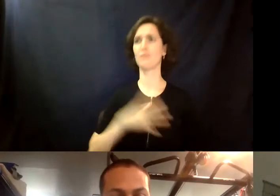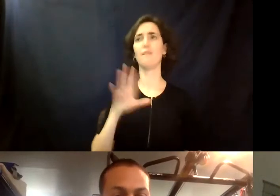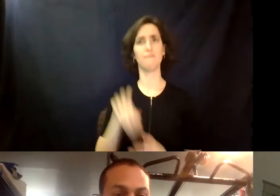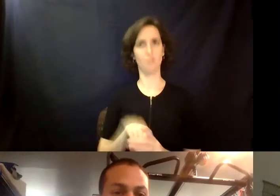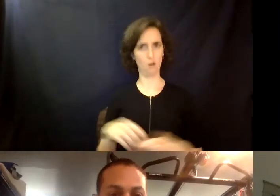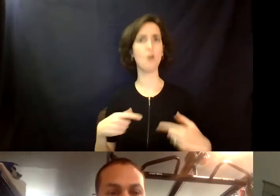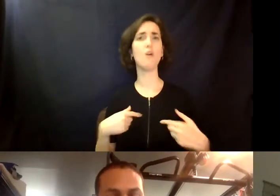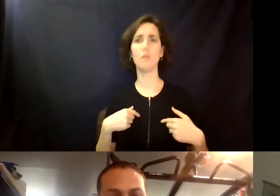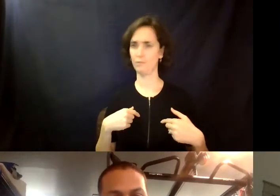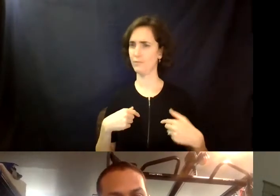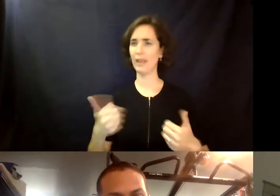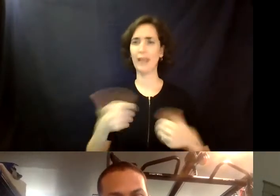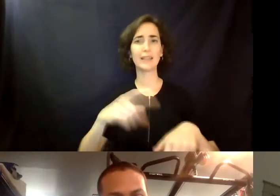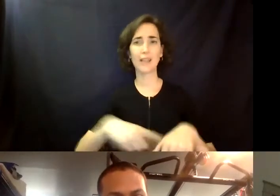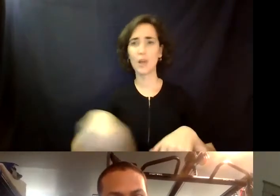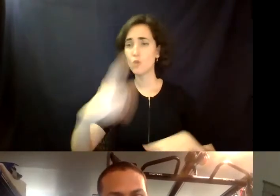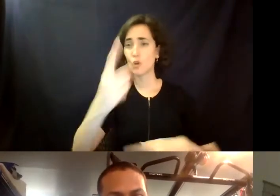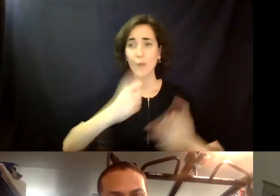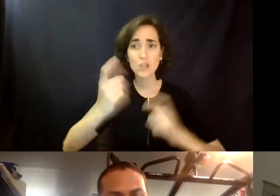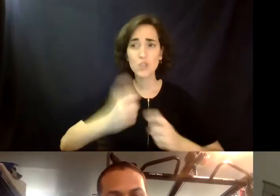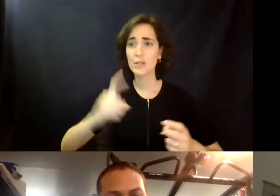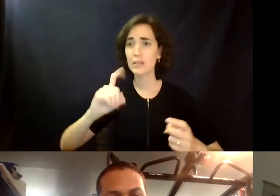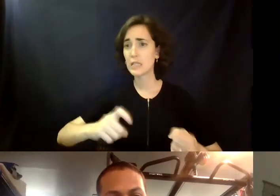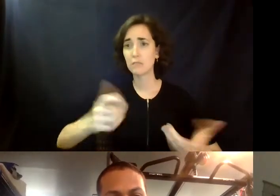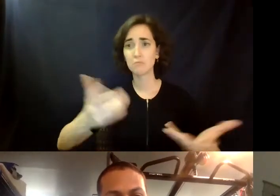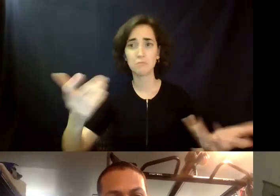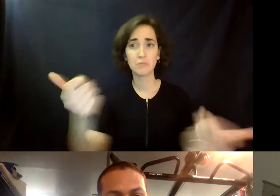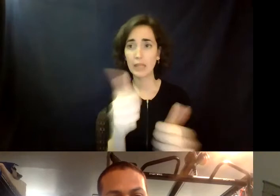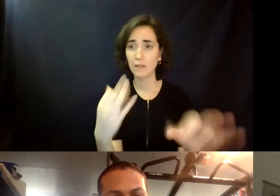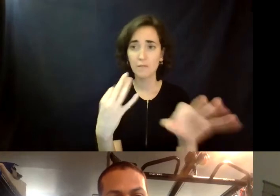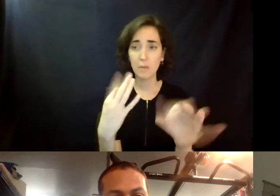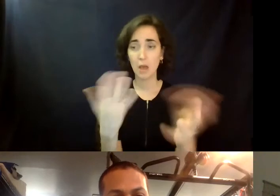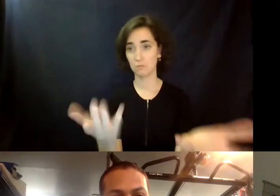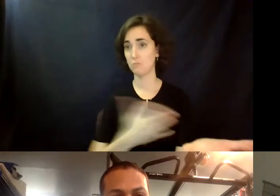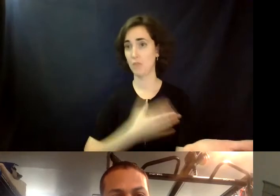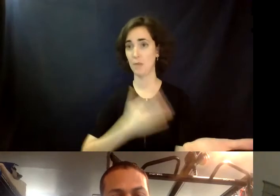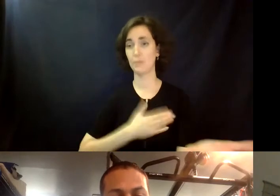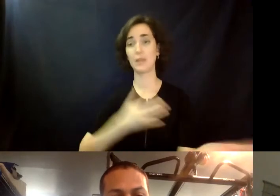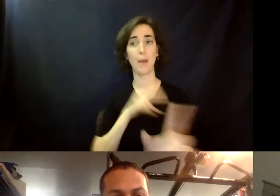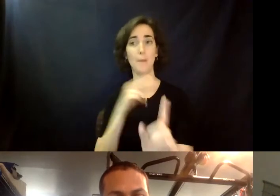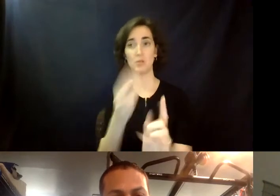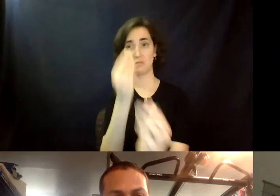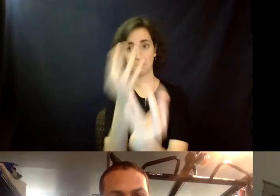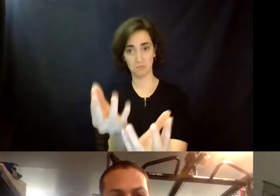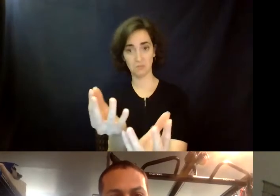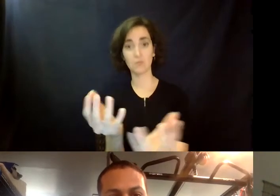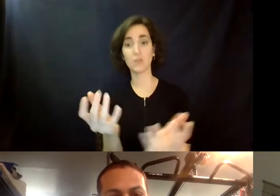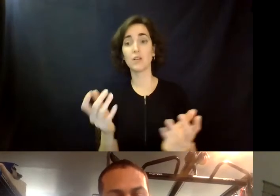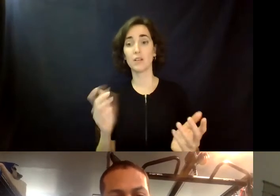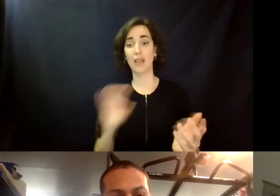Anytime you guys have any questions or need any input, I'd be happy to share my perspective on what we're doing in our